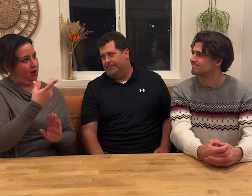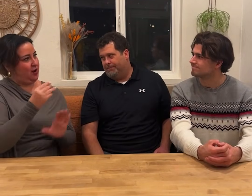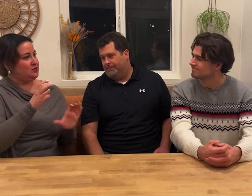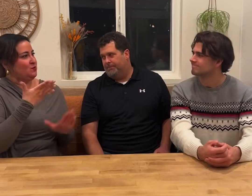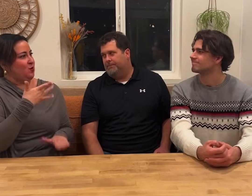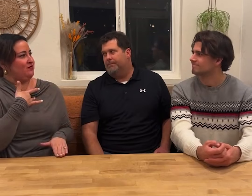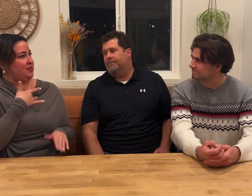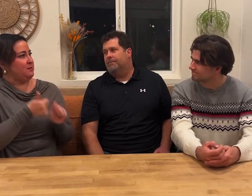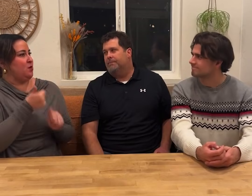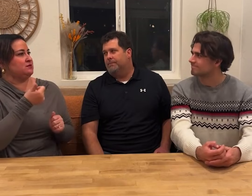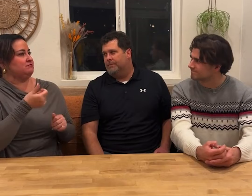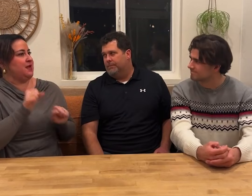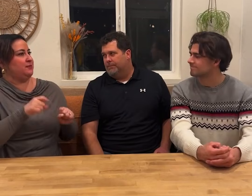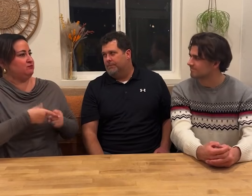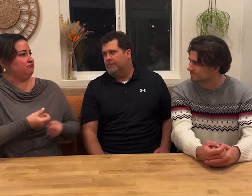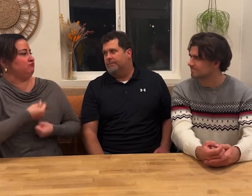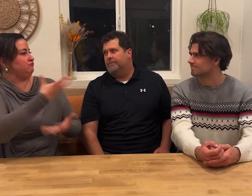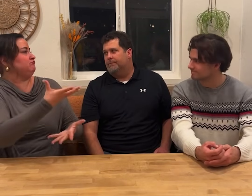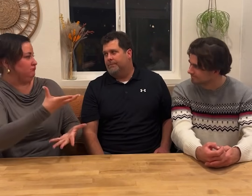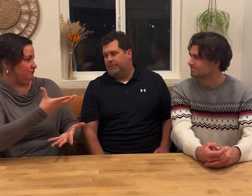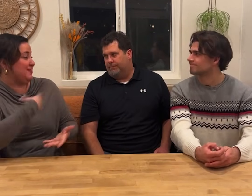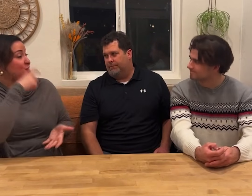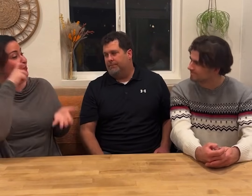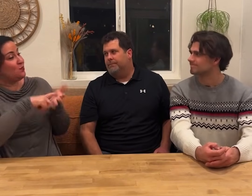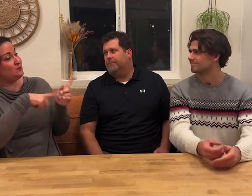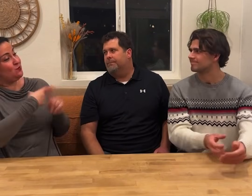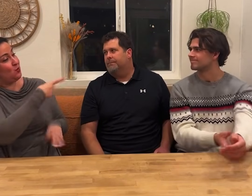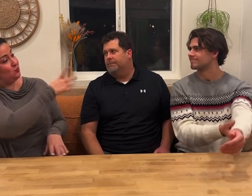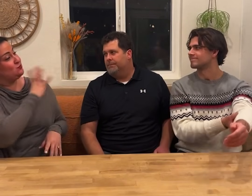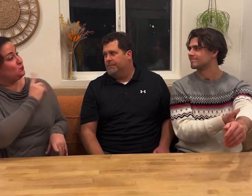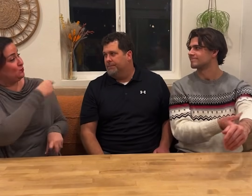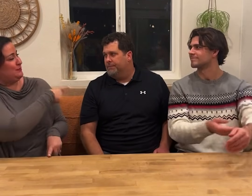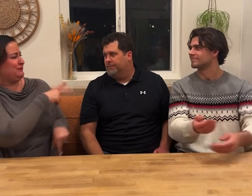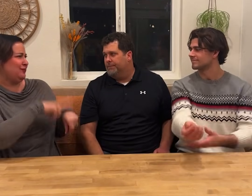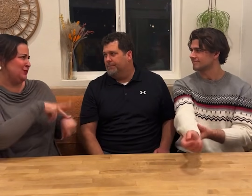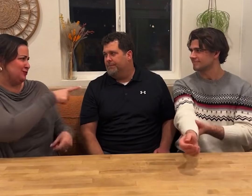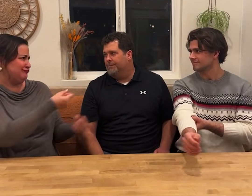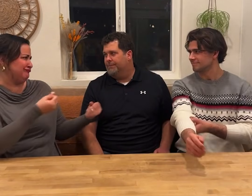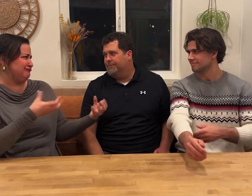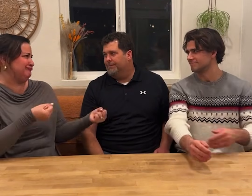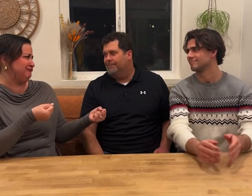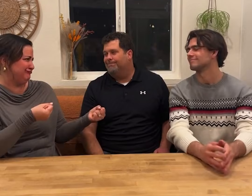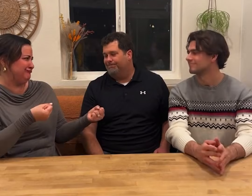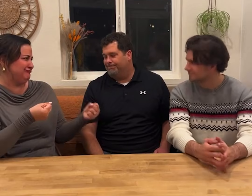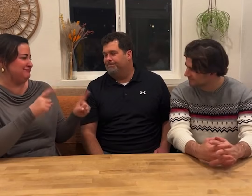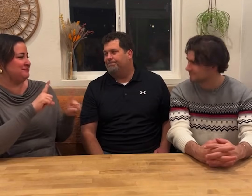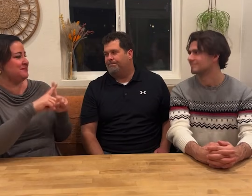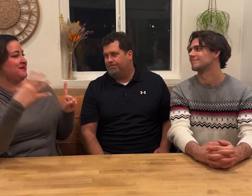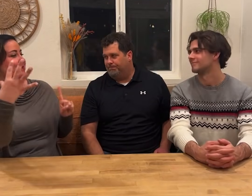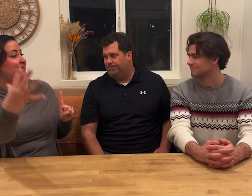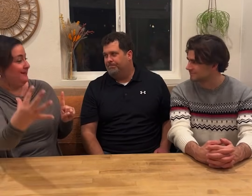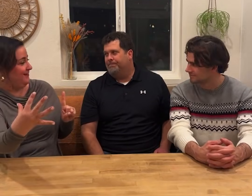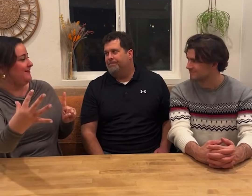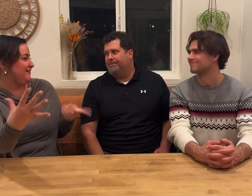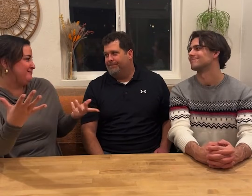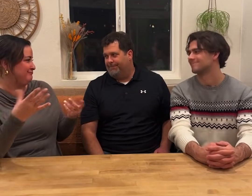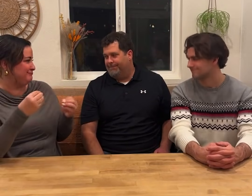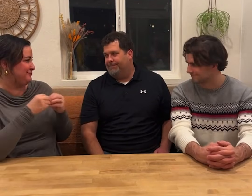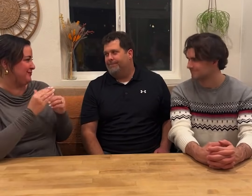Agreed. Sticking with one language where you felt you could most express yourself. And then when you're talking to your dad, obviously you're going to use sign language. And then if